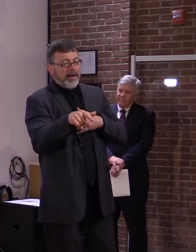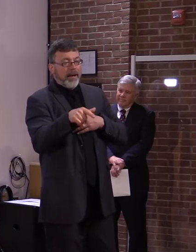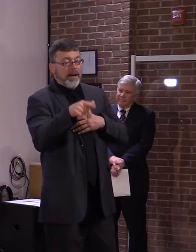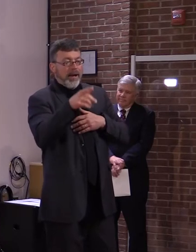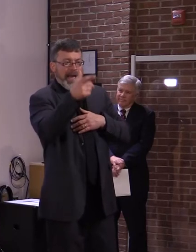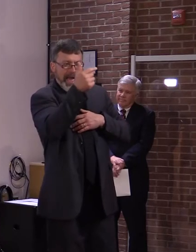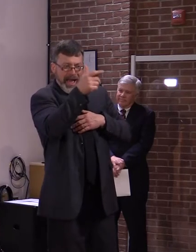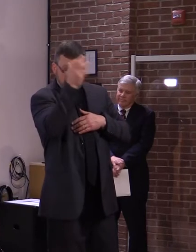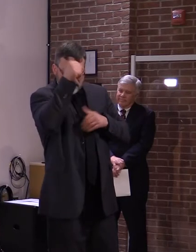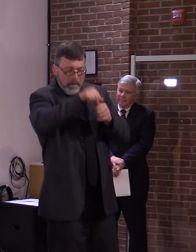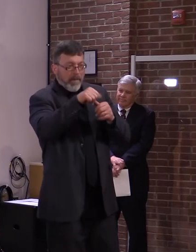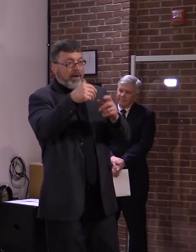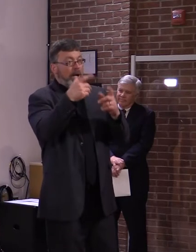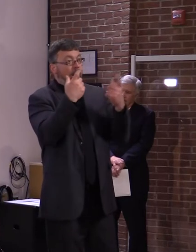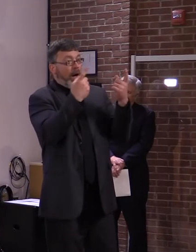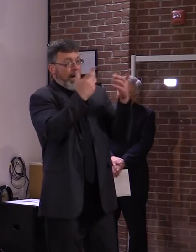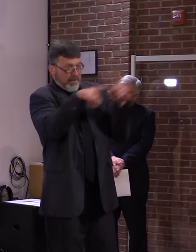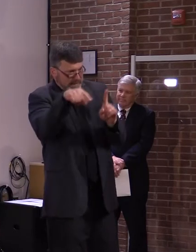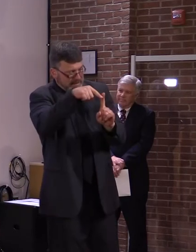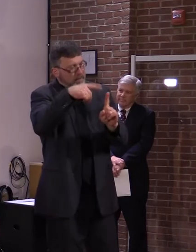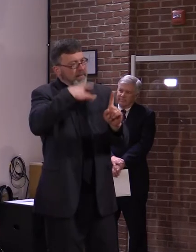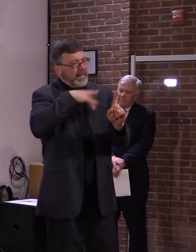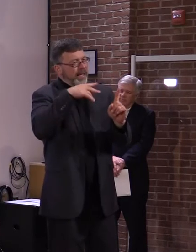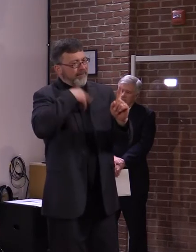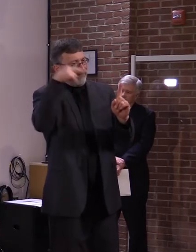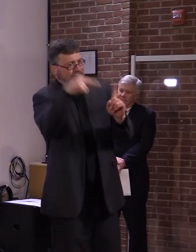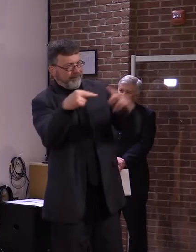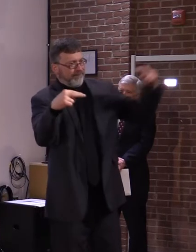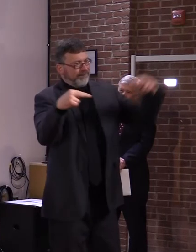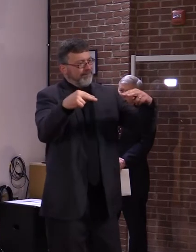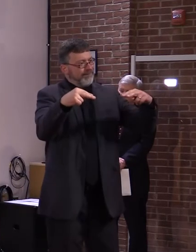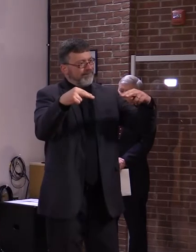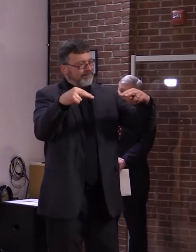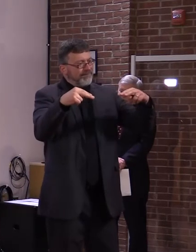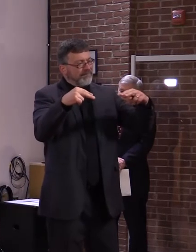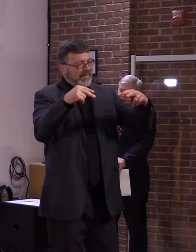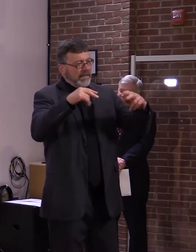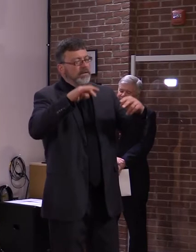So I will definitely look into it, though.